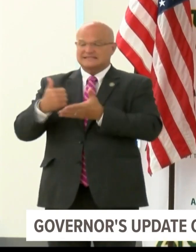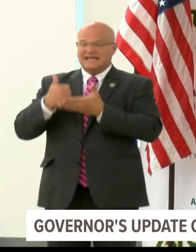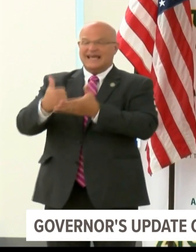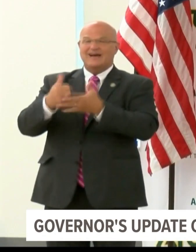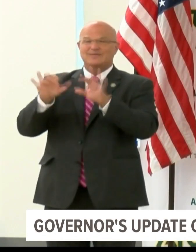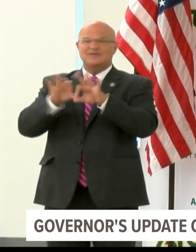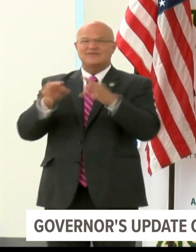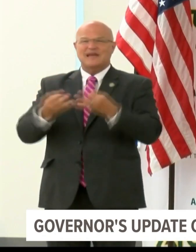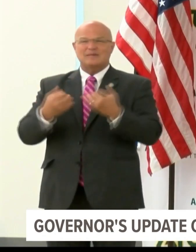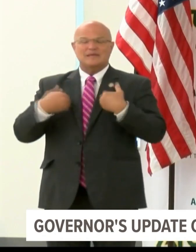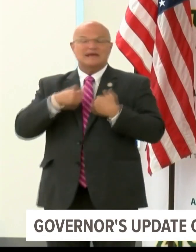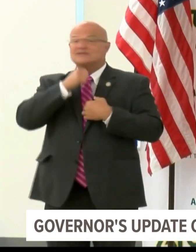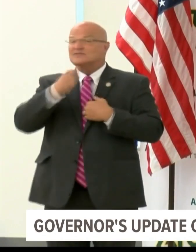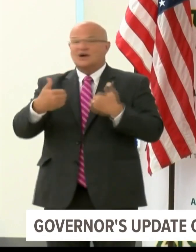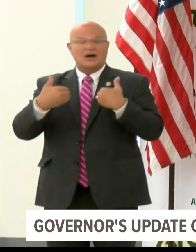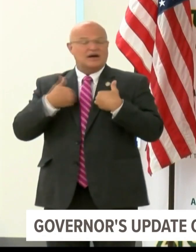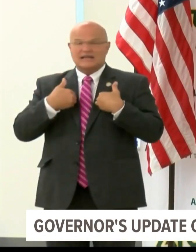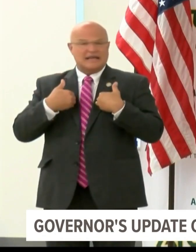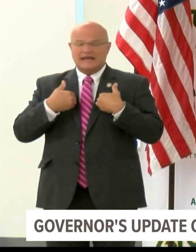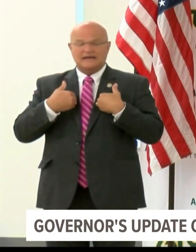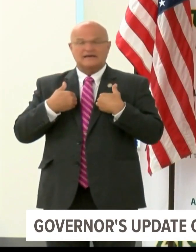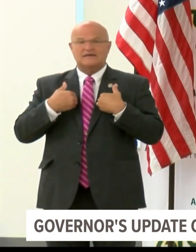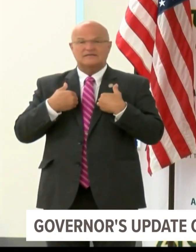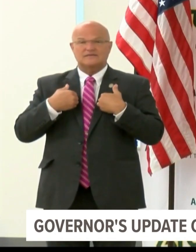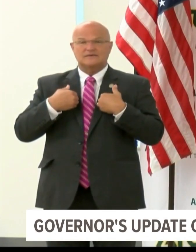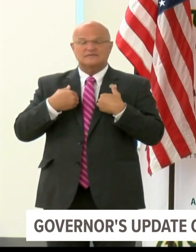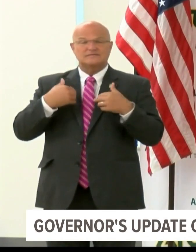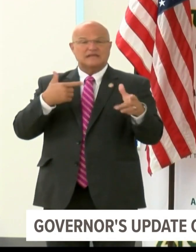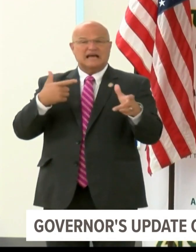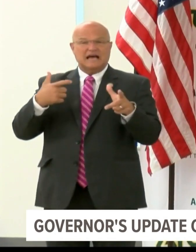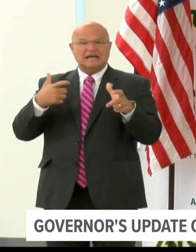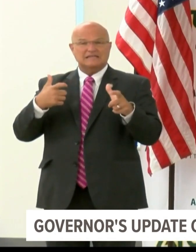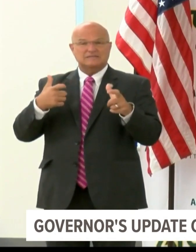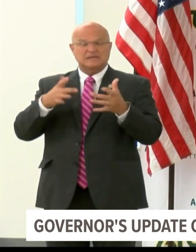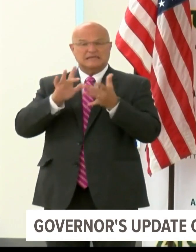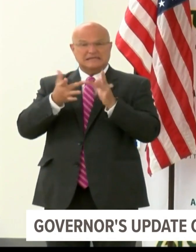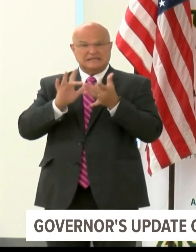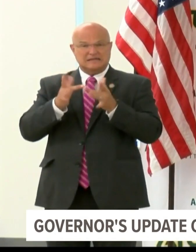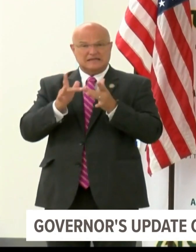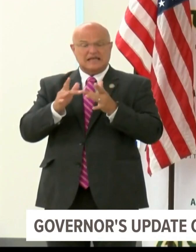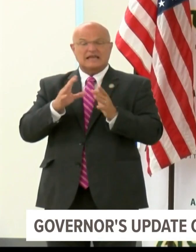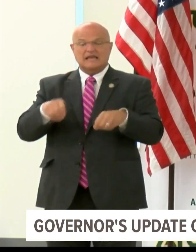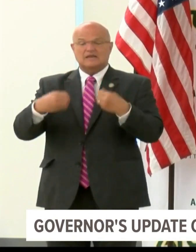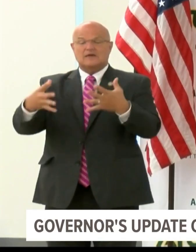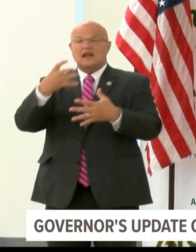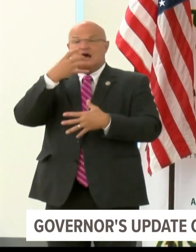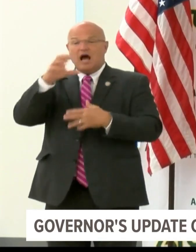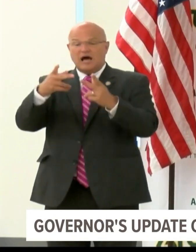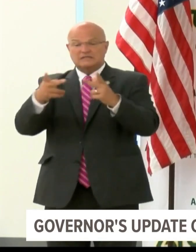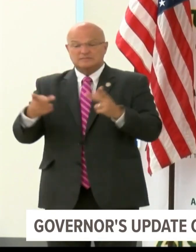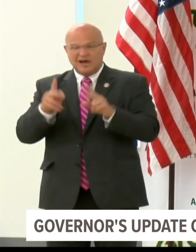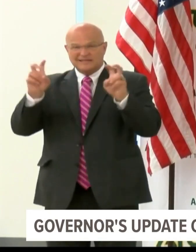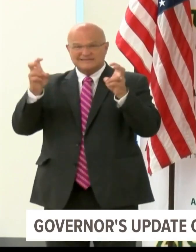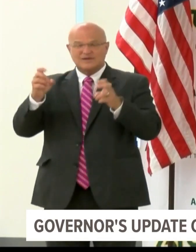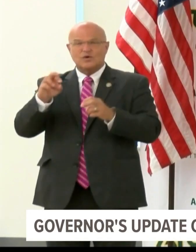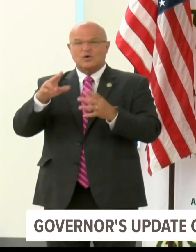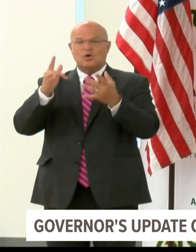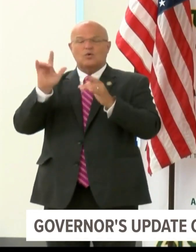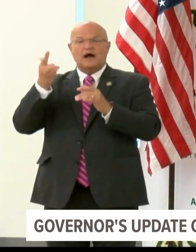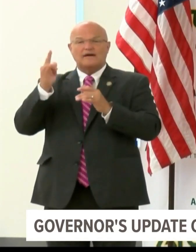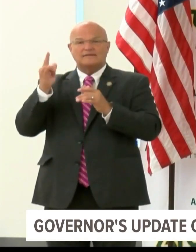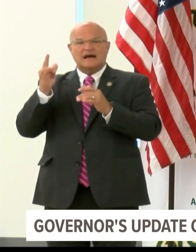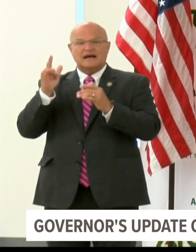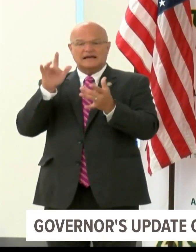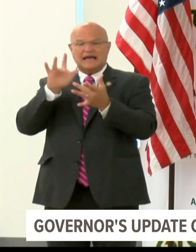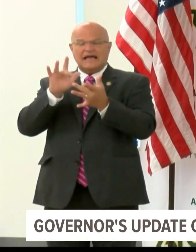those families that do not have high-speed broadband, and to provide a hotspot or a Wi-Fi